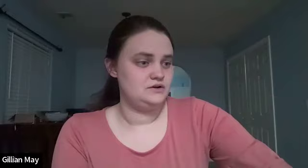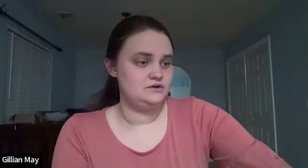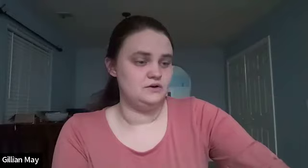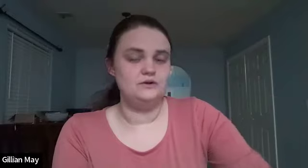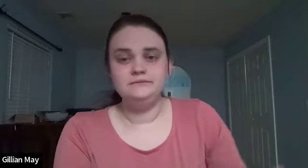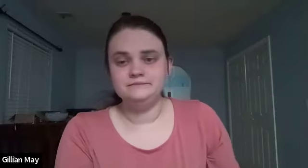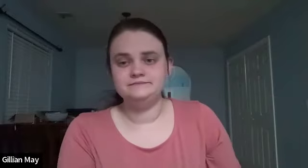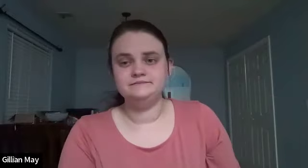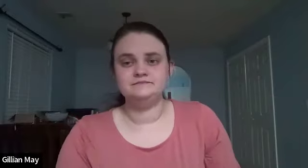Turtle,